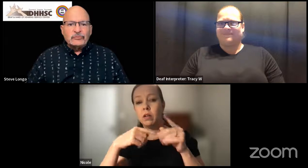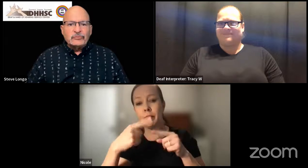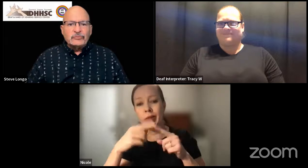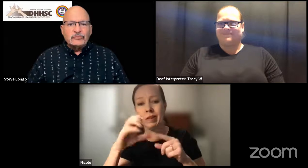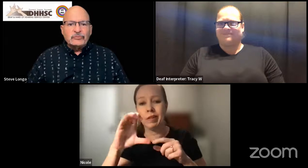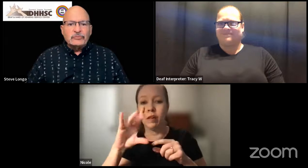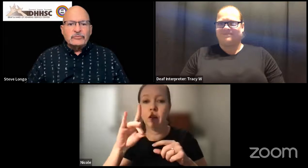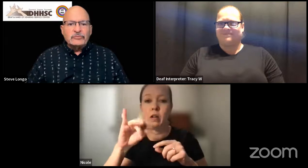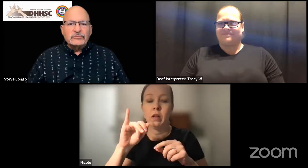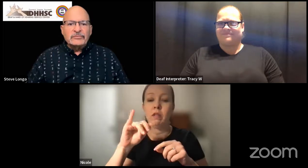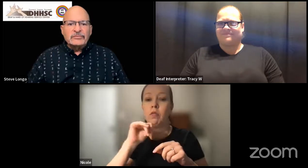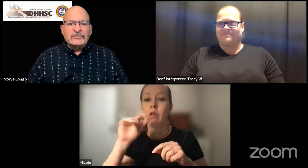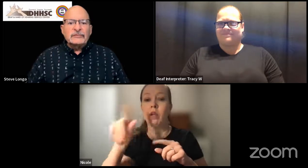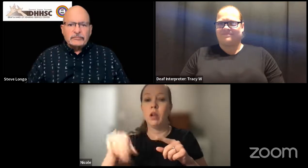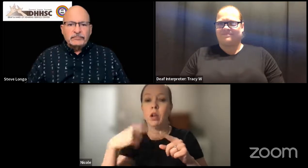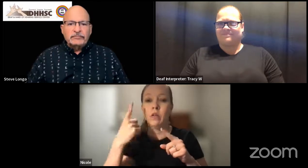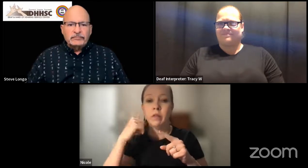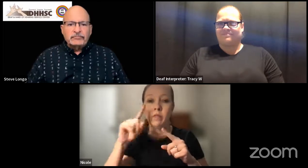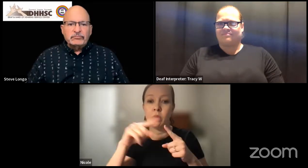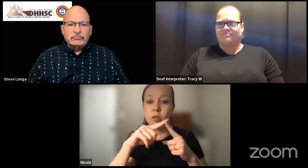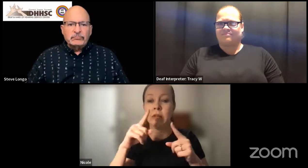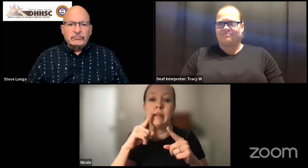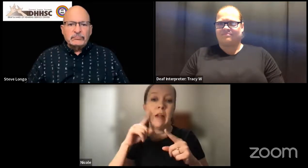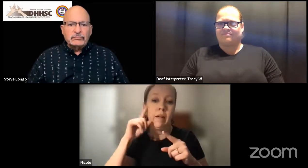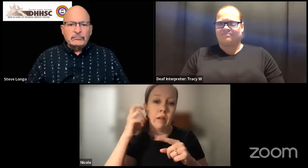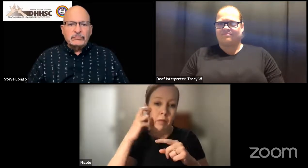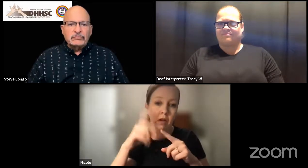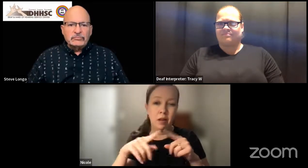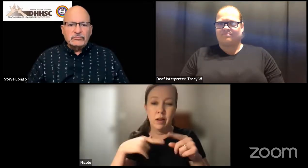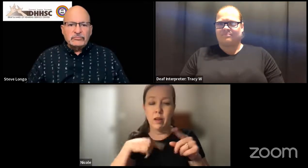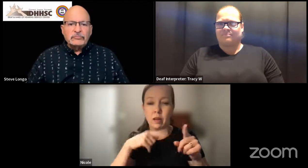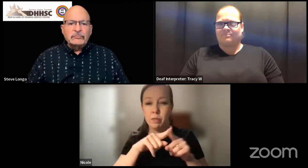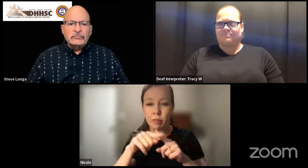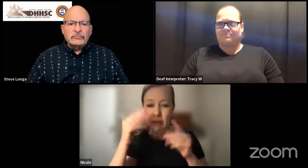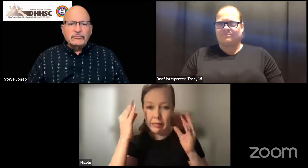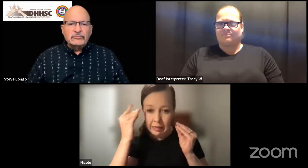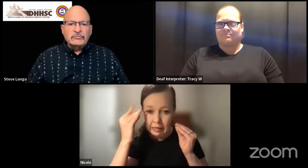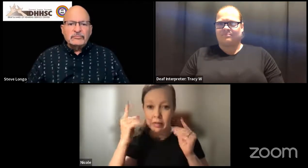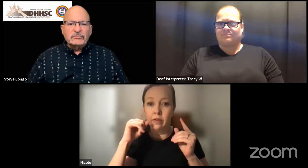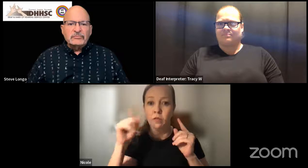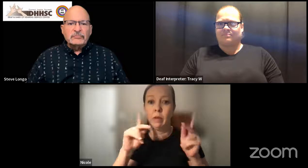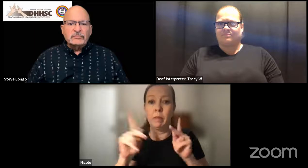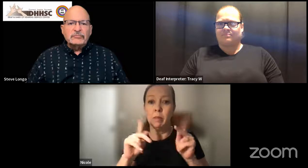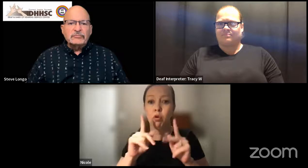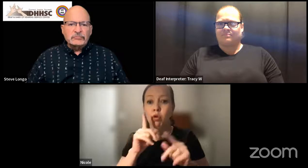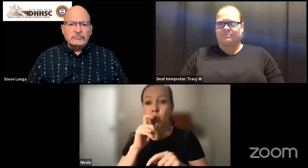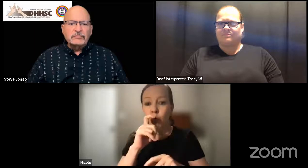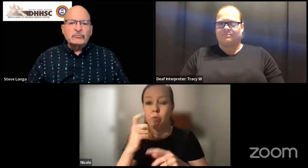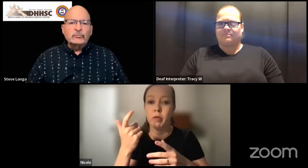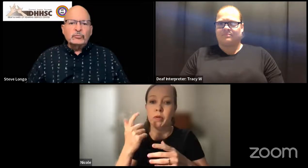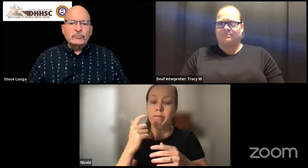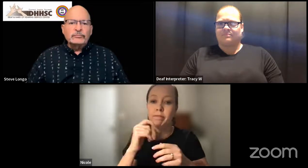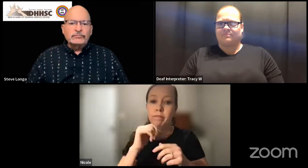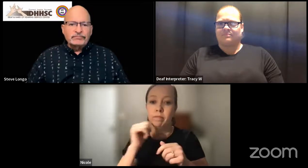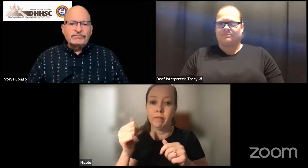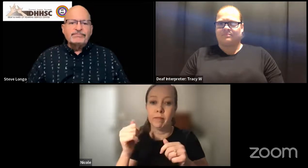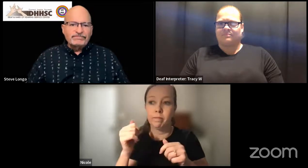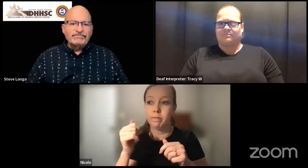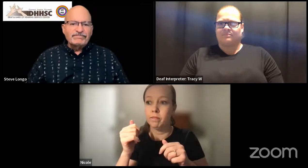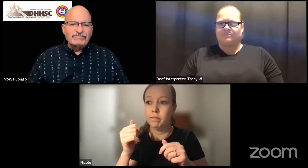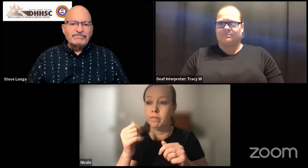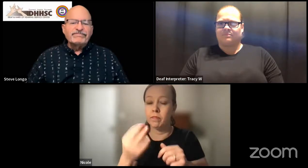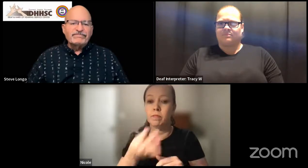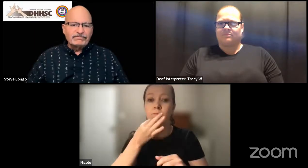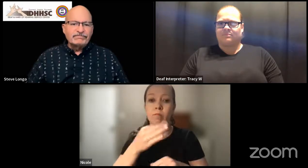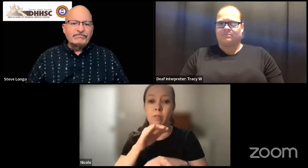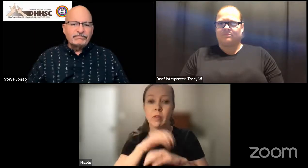Yes. I also wanted to add about the CDIs. It's not just for those who are deafblind, but we need to consider for